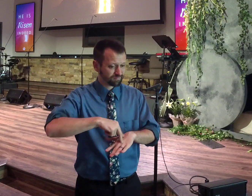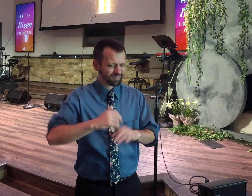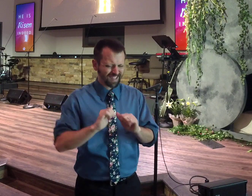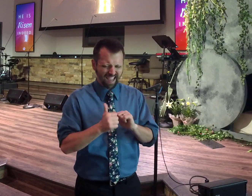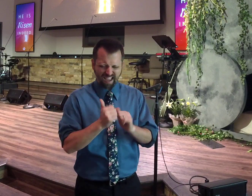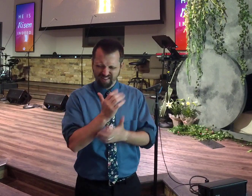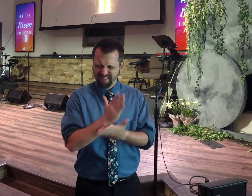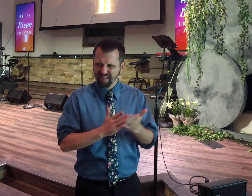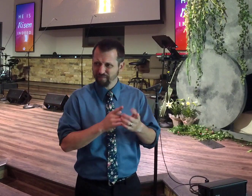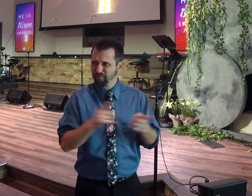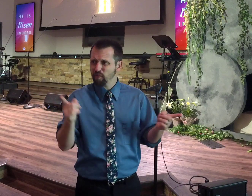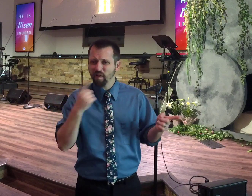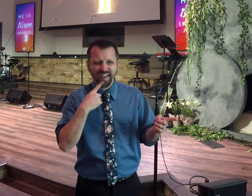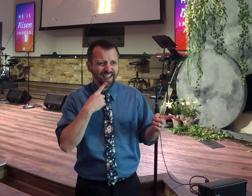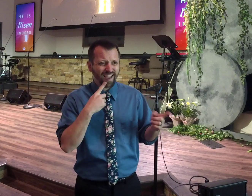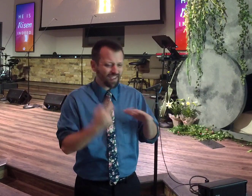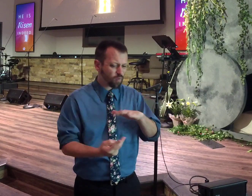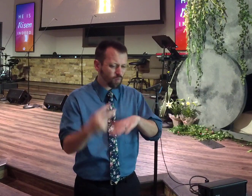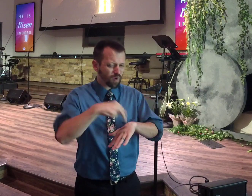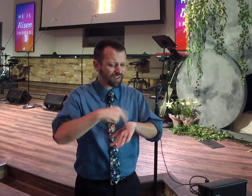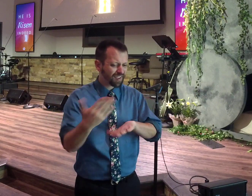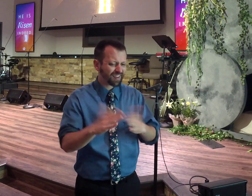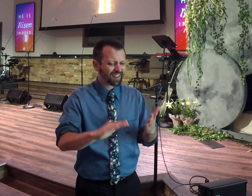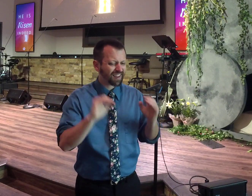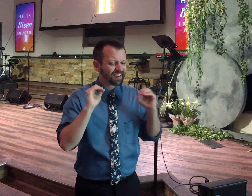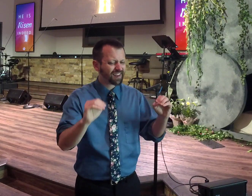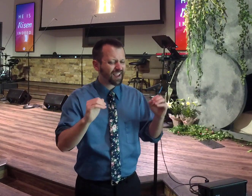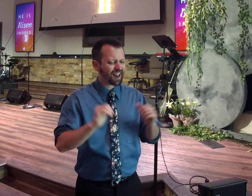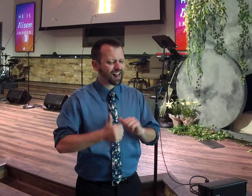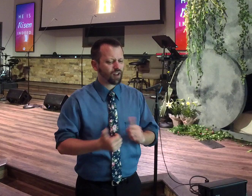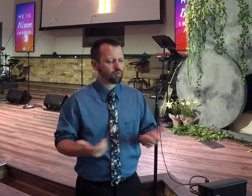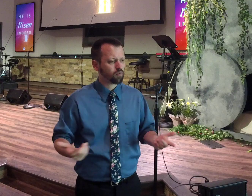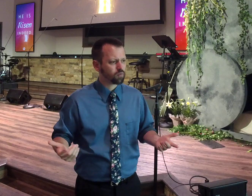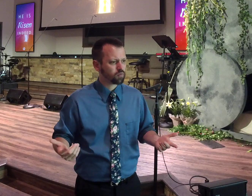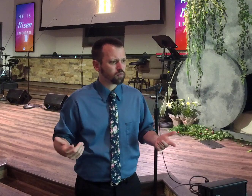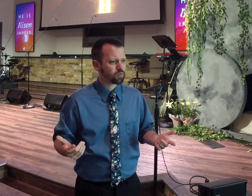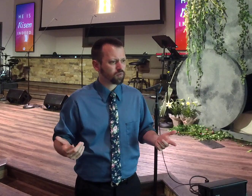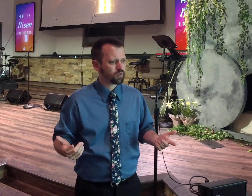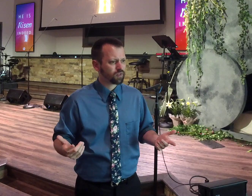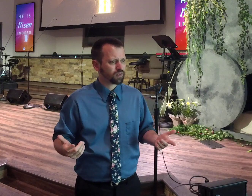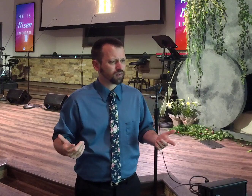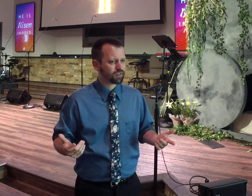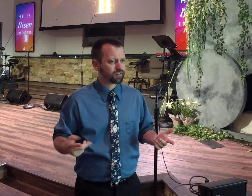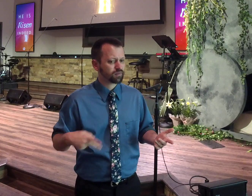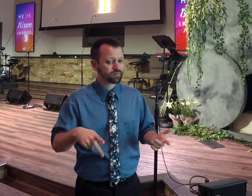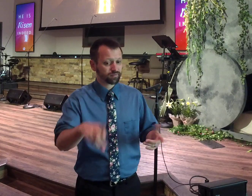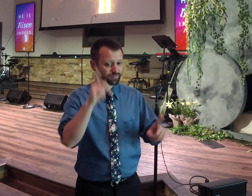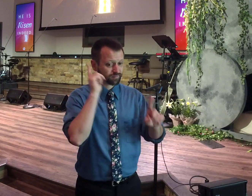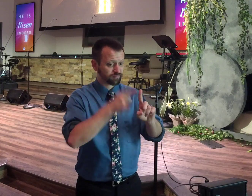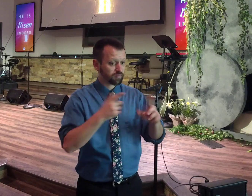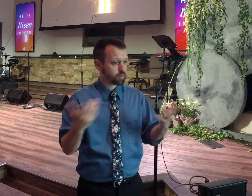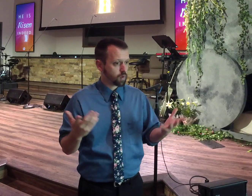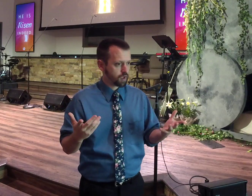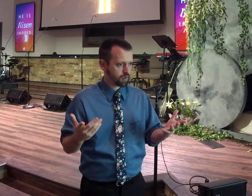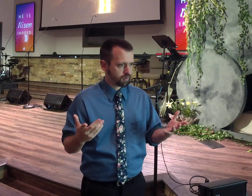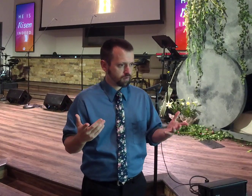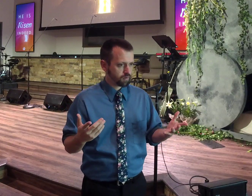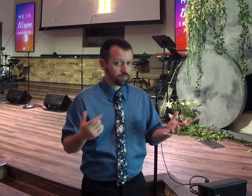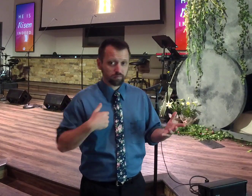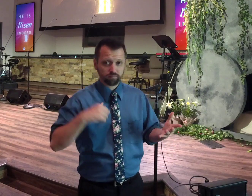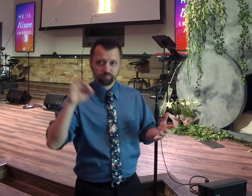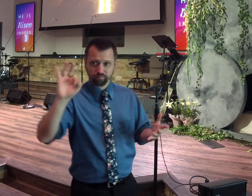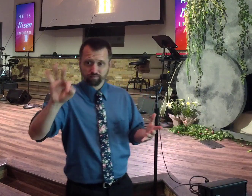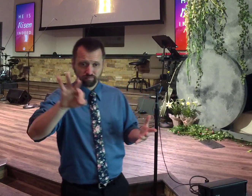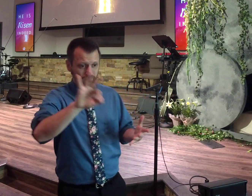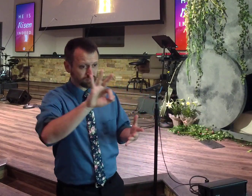some of you say that there is no resurrection from the dead? So Paul is saying this. He says, although I can preach to you